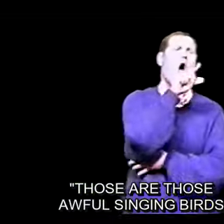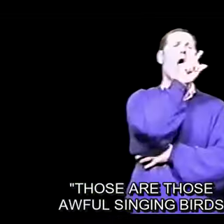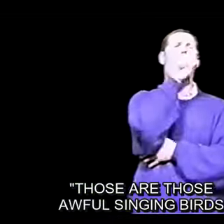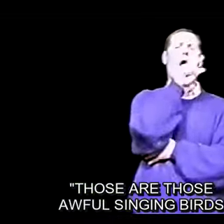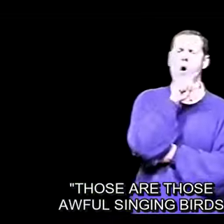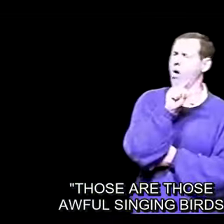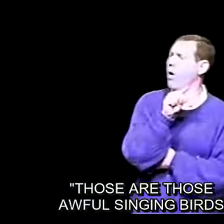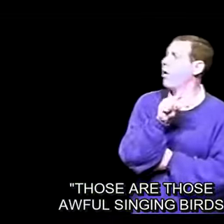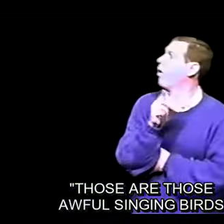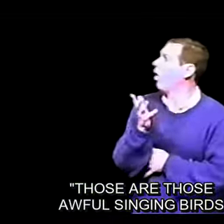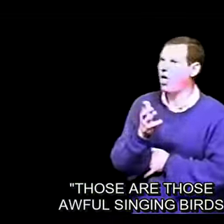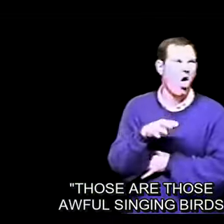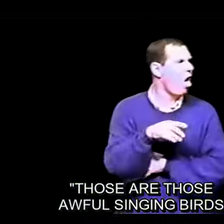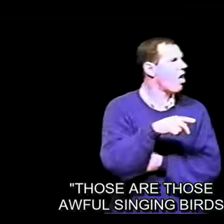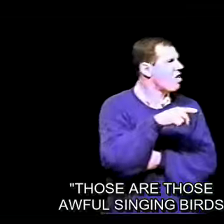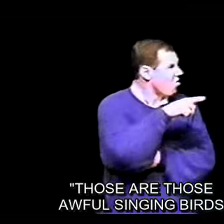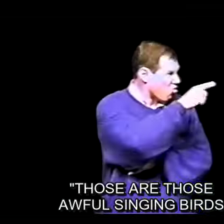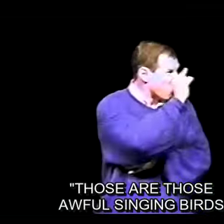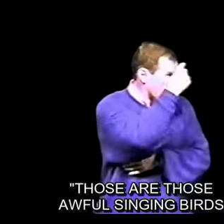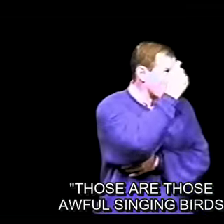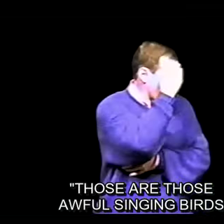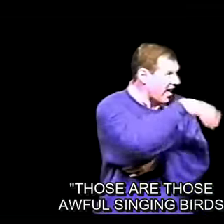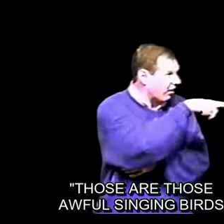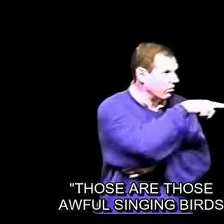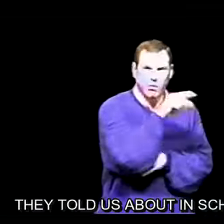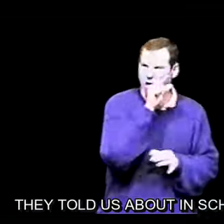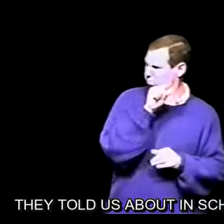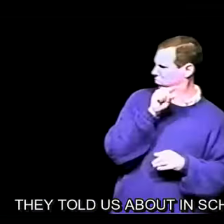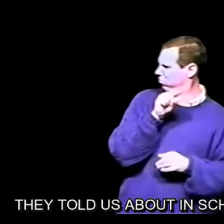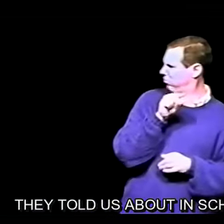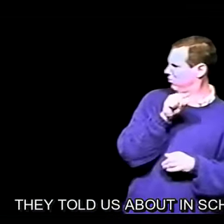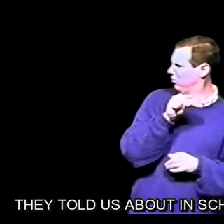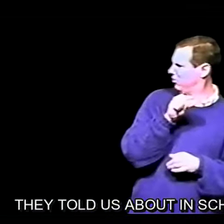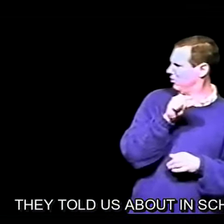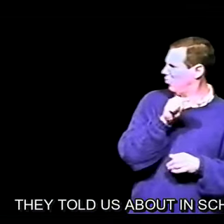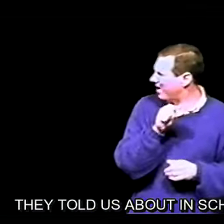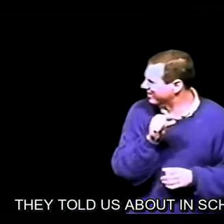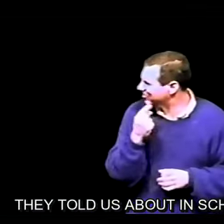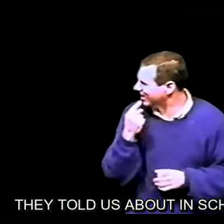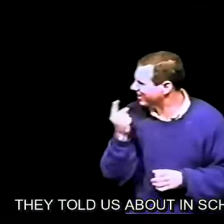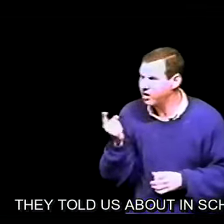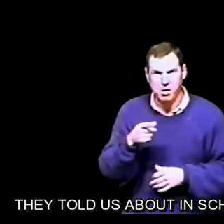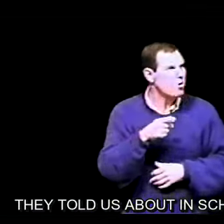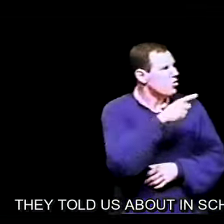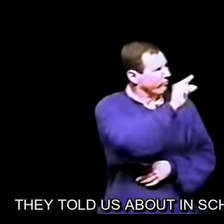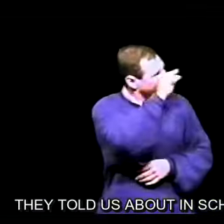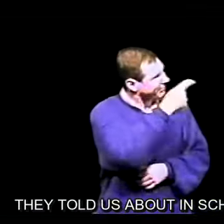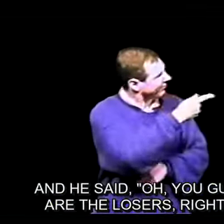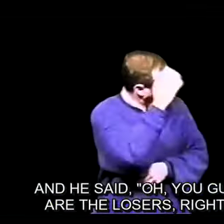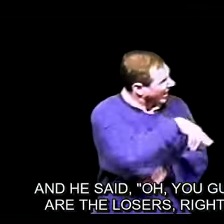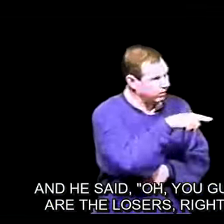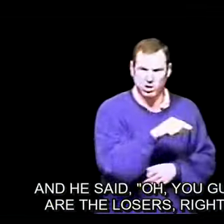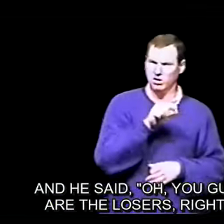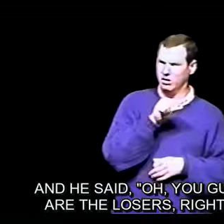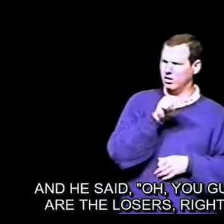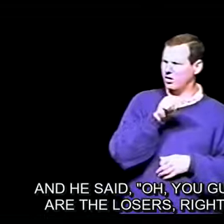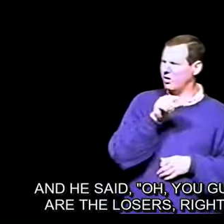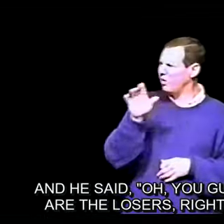Those are those awful singing birds they told us about in school. And he said, oh, you guys are